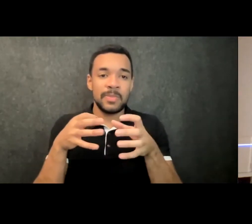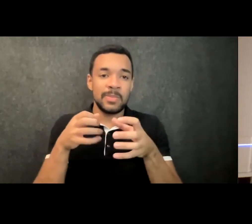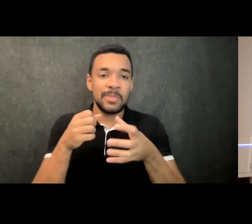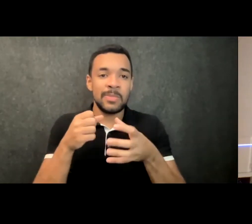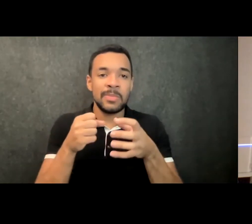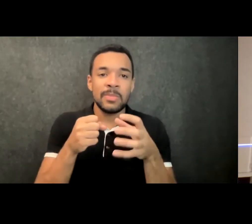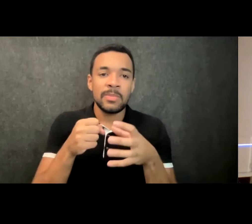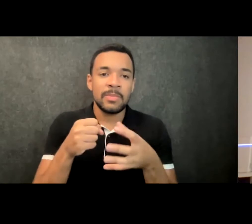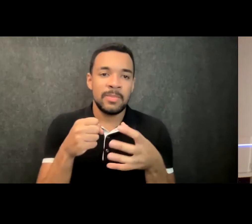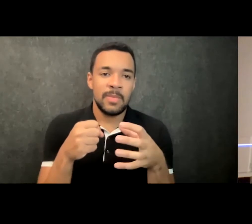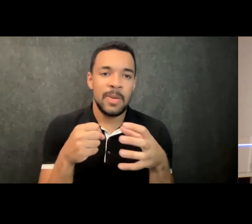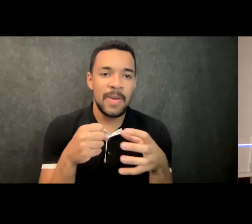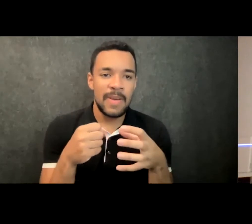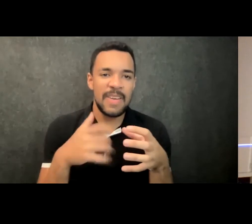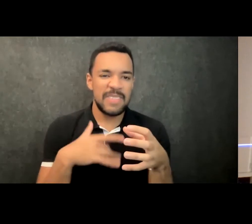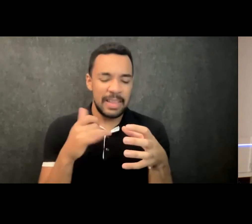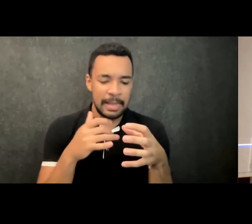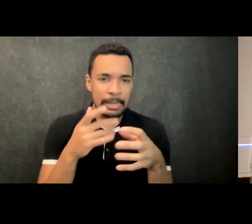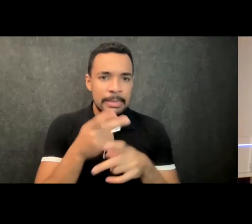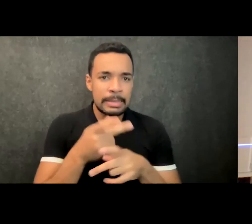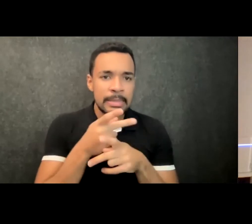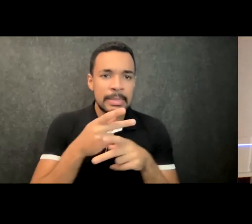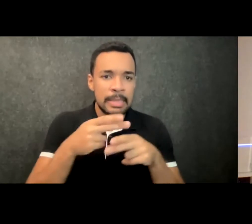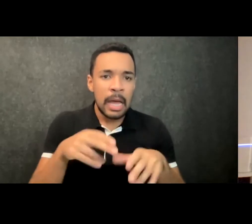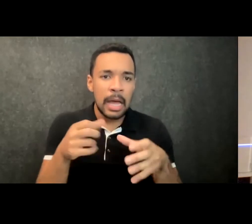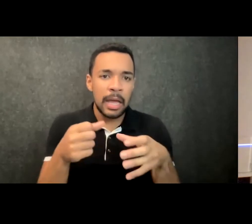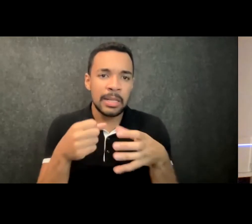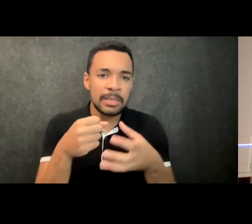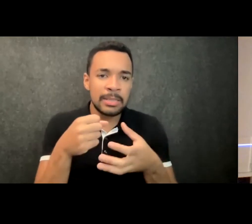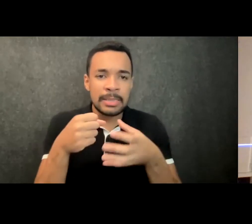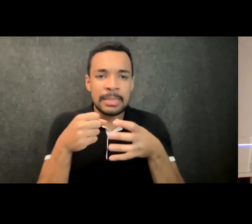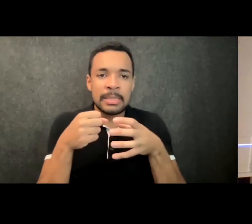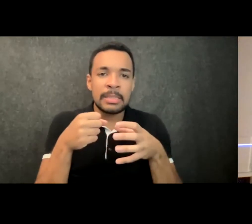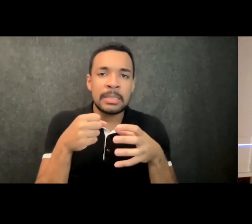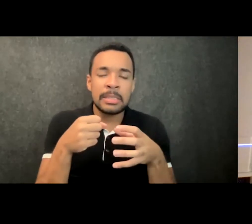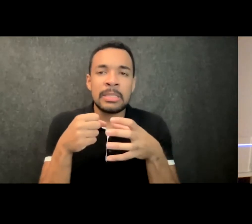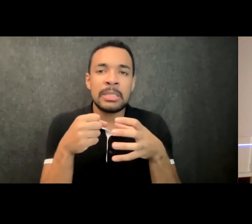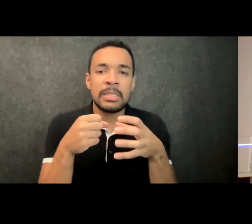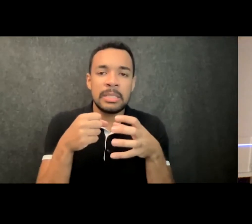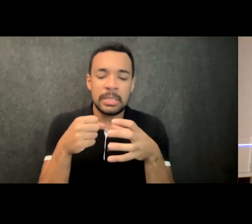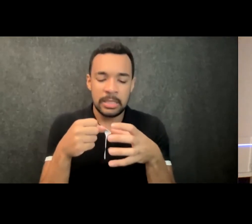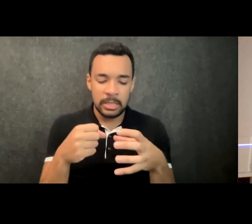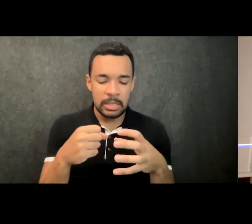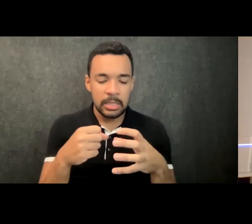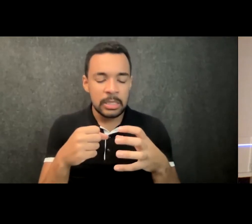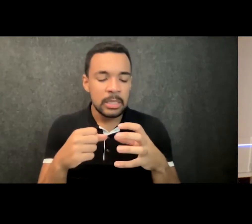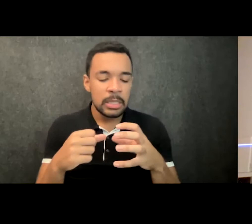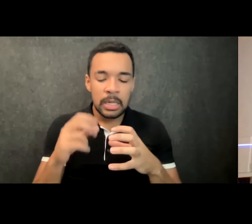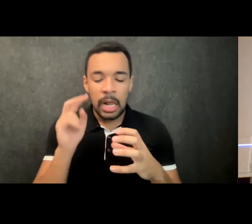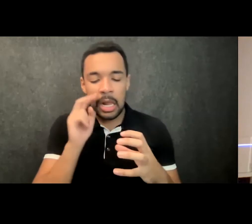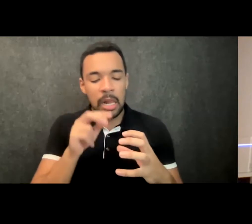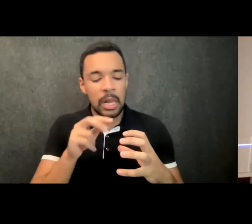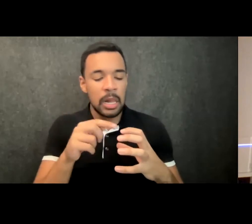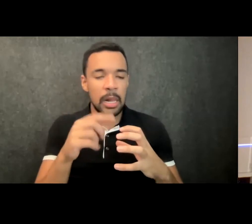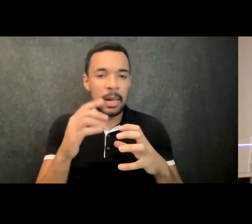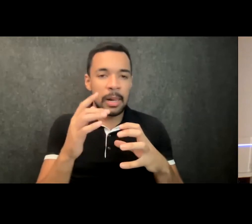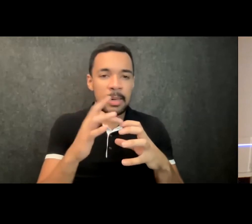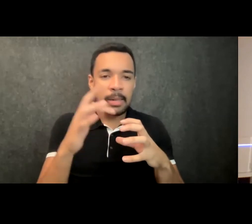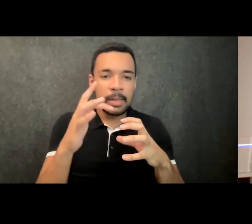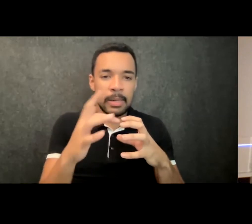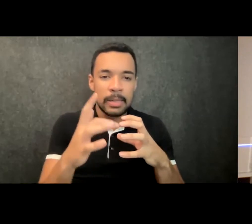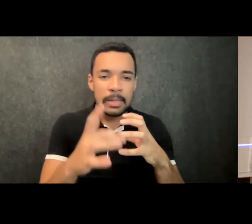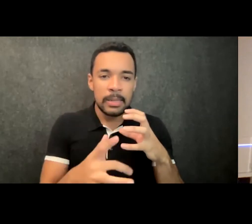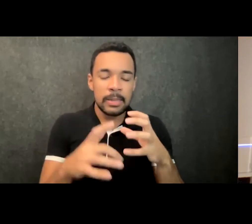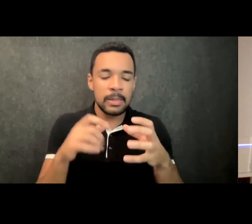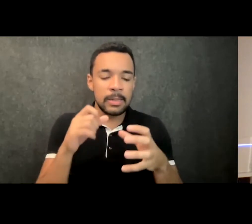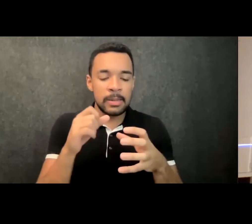egg, and I stared at the blue moons on the fake black tips of my new manicure. Cinnamon and anise